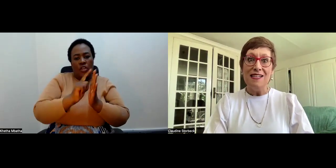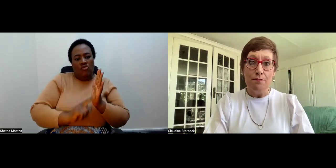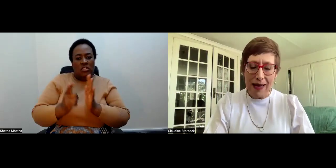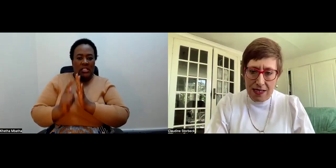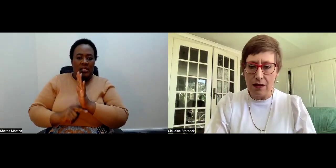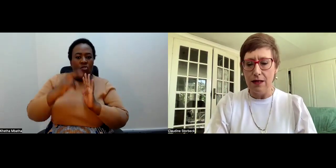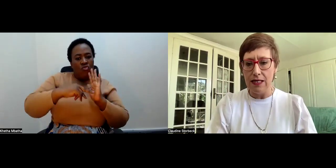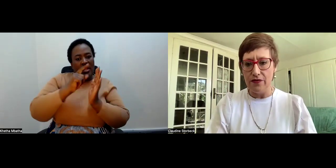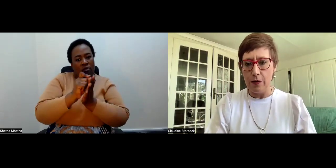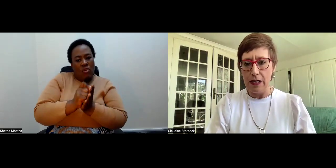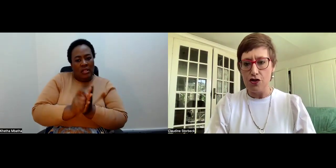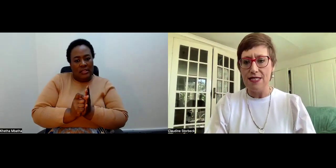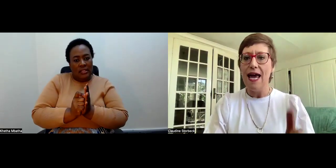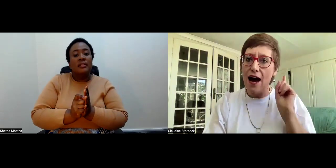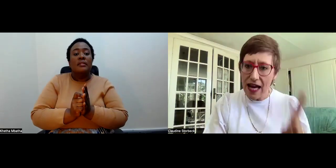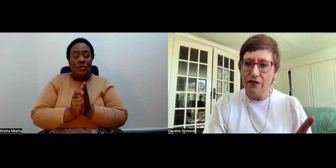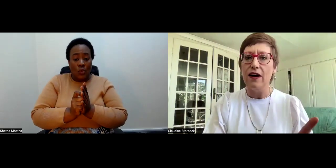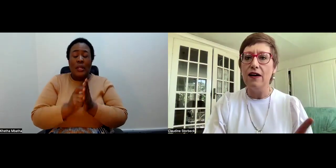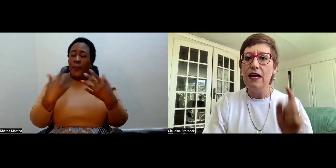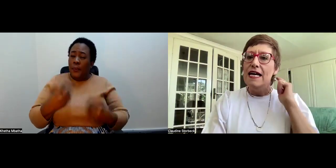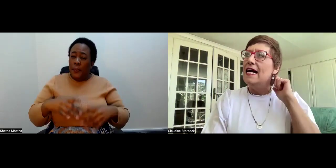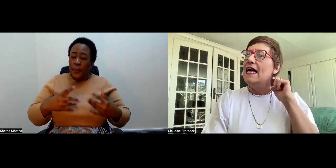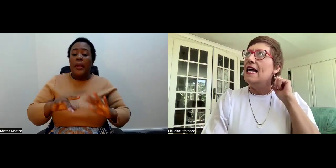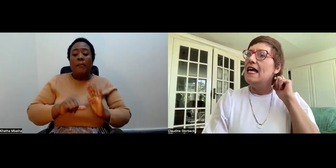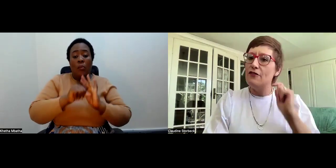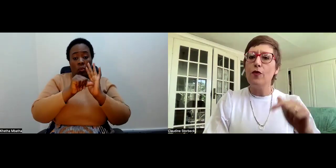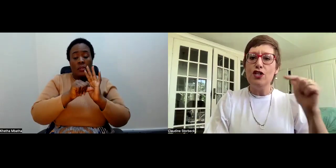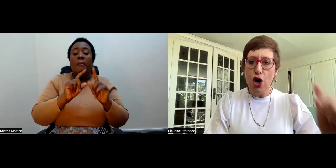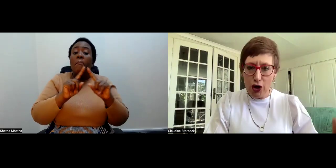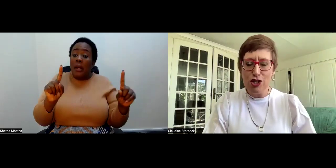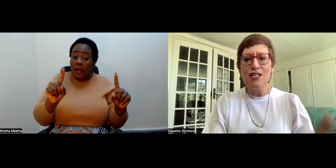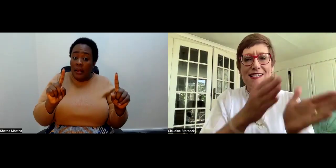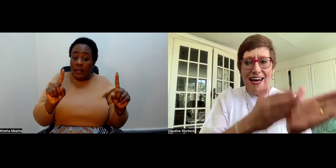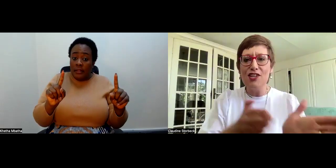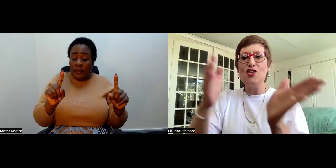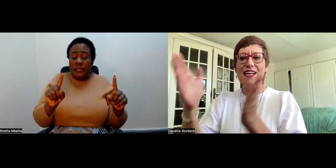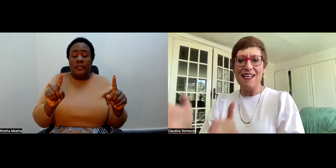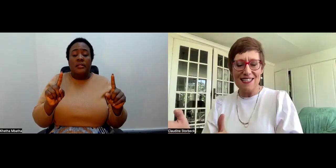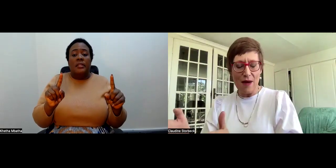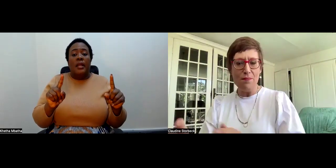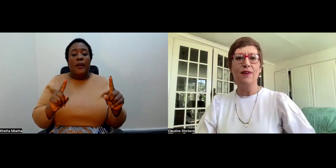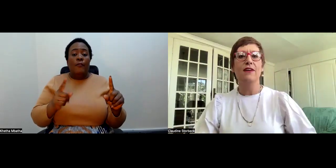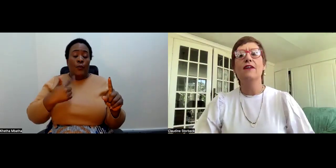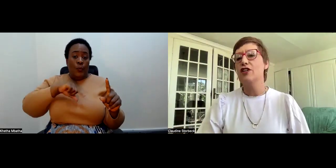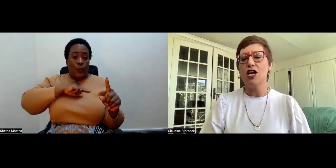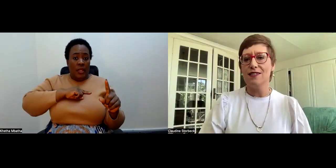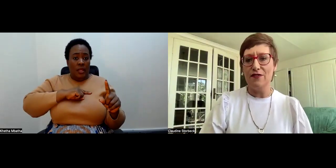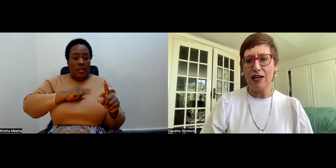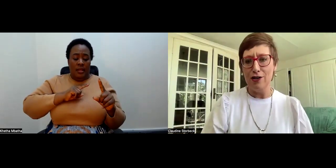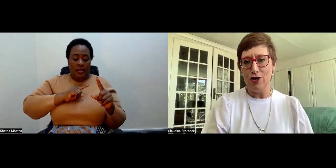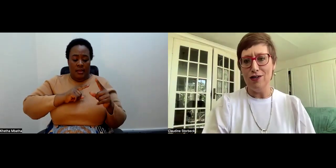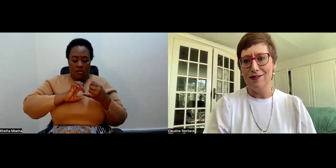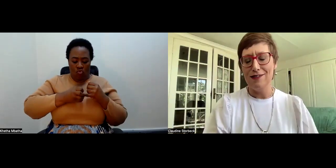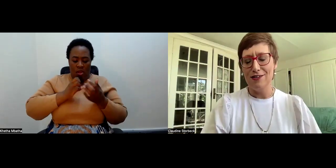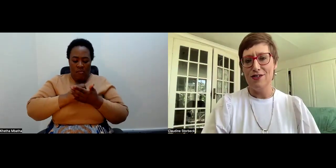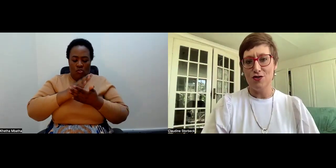it's fundamental in developing literacy. However, if we don't take it to the next step, the child's never